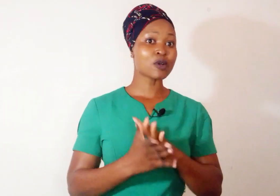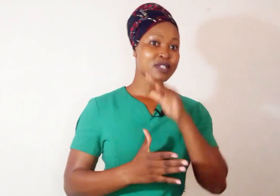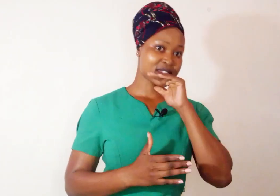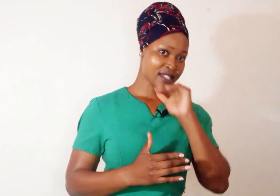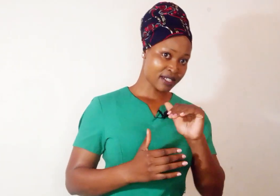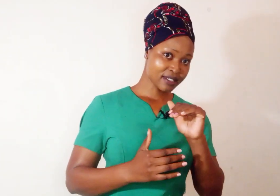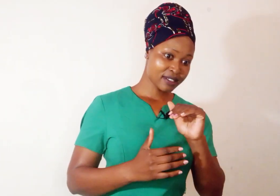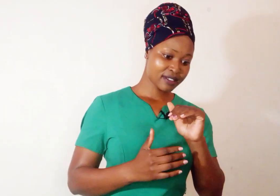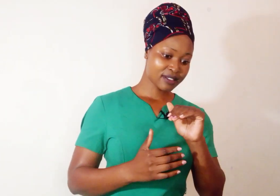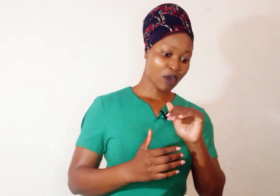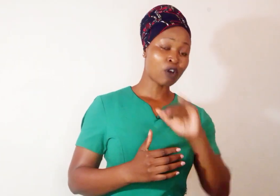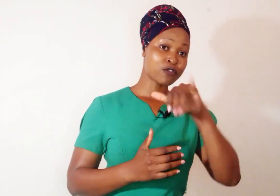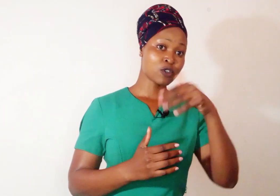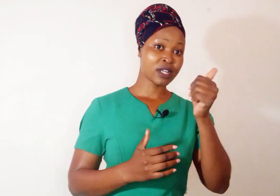was a son of Jonathan